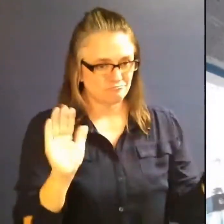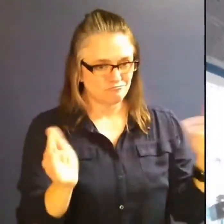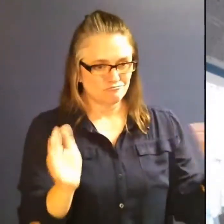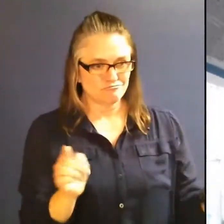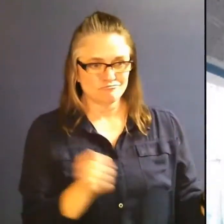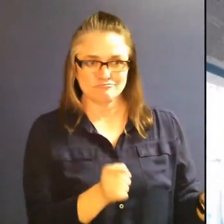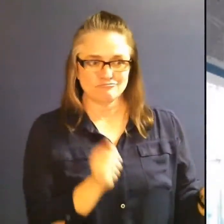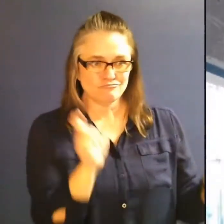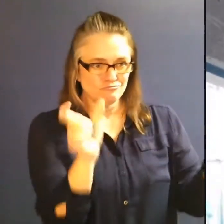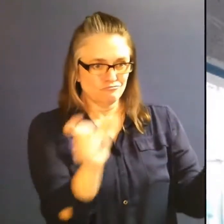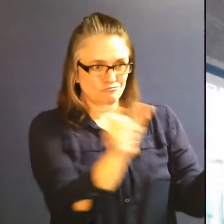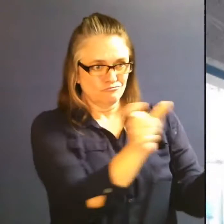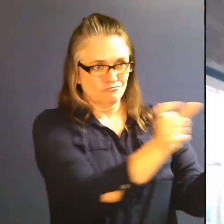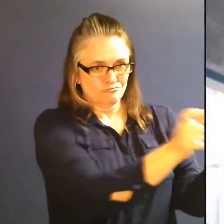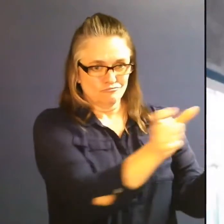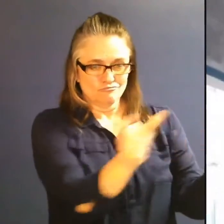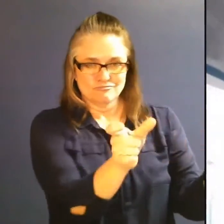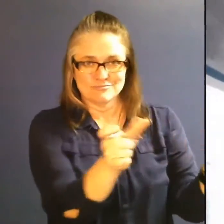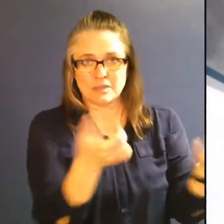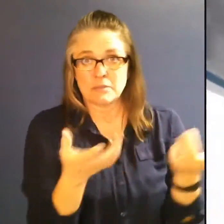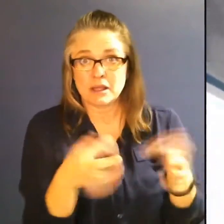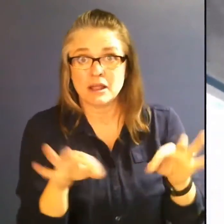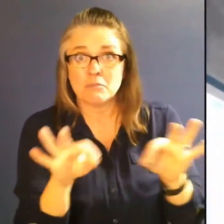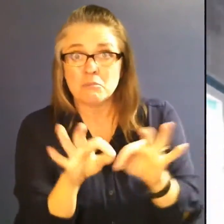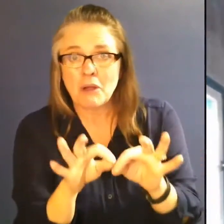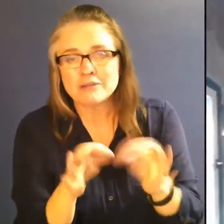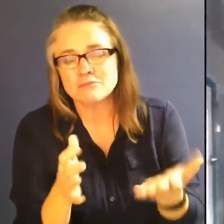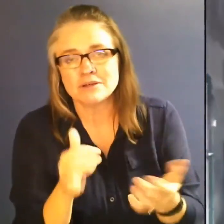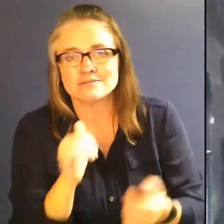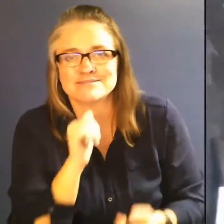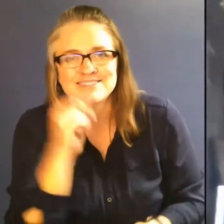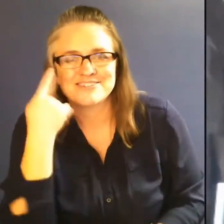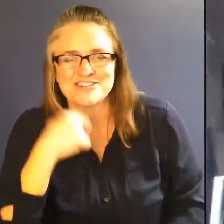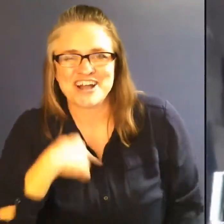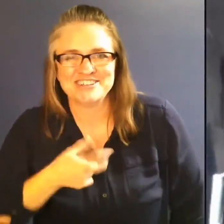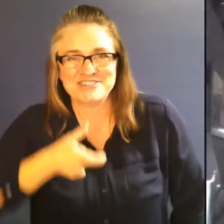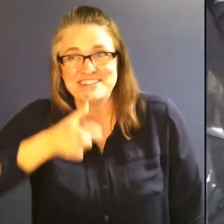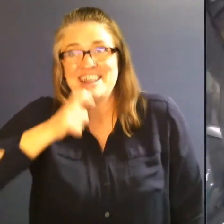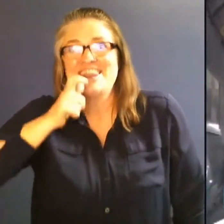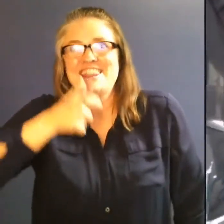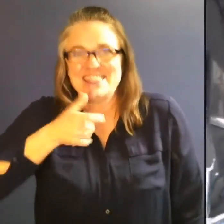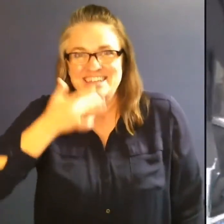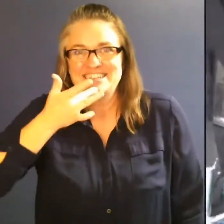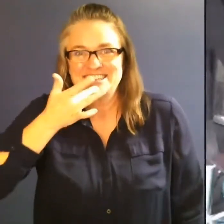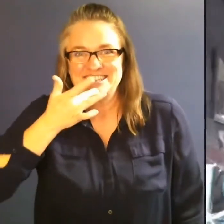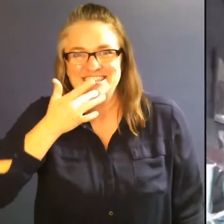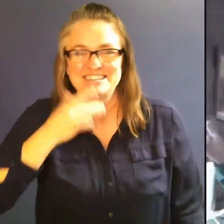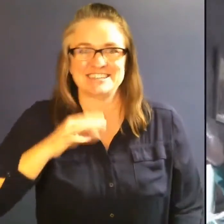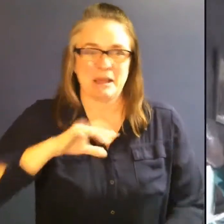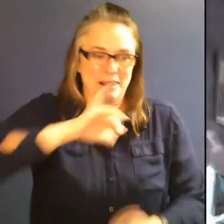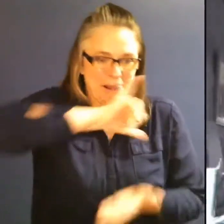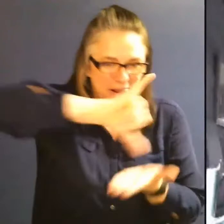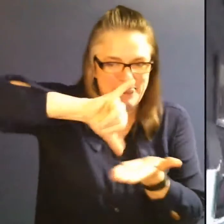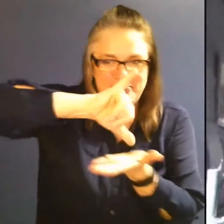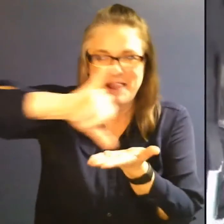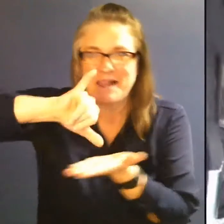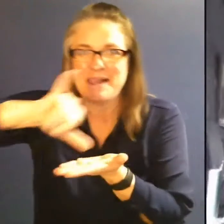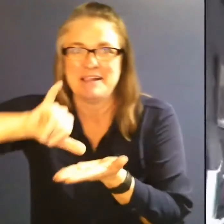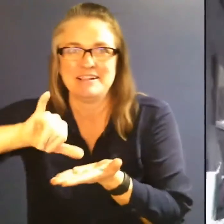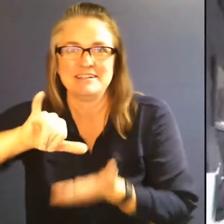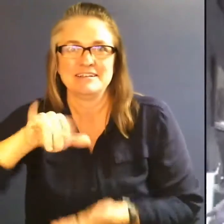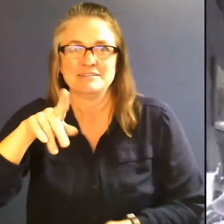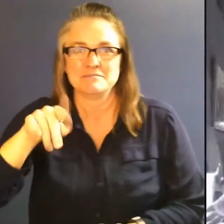important? Well, it's not. It's not for us. We just drink it all. We put it on pancakes. We give it to our volunteers,